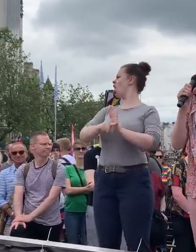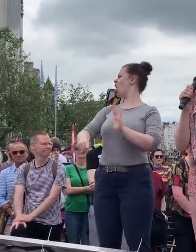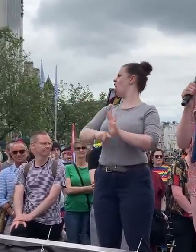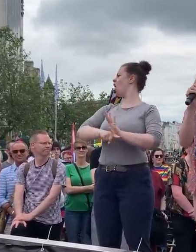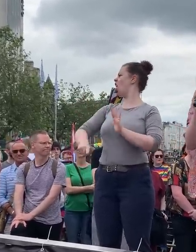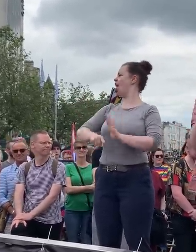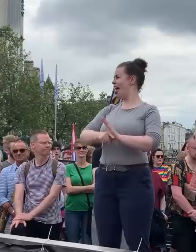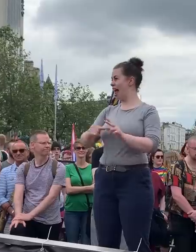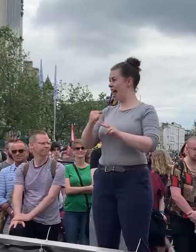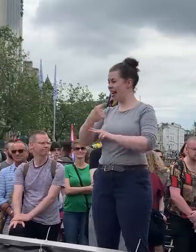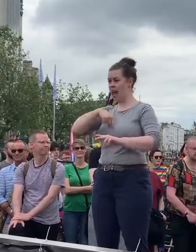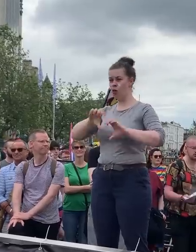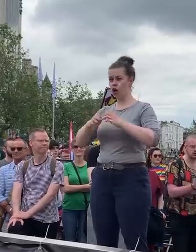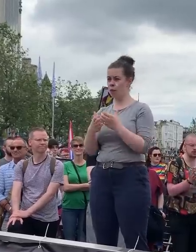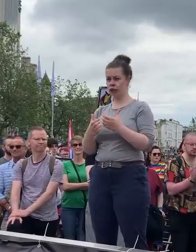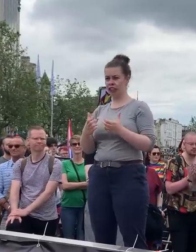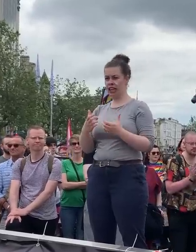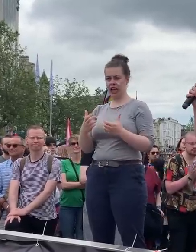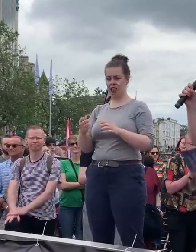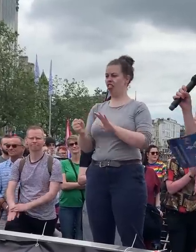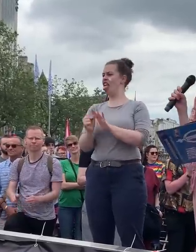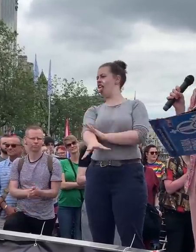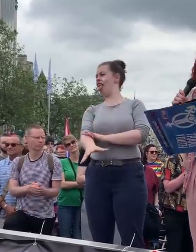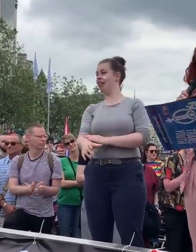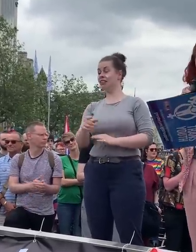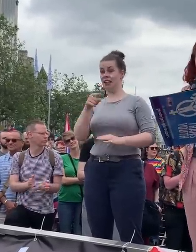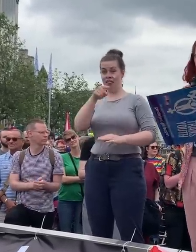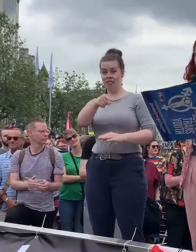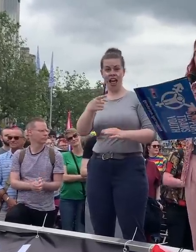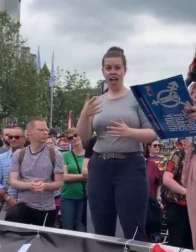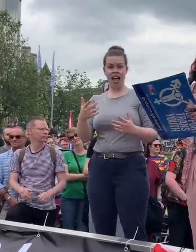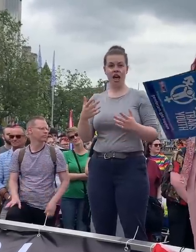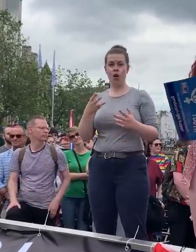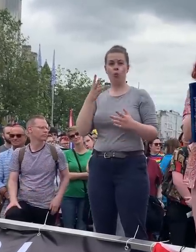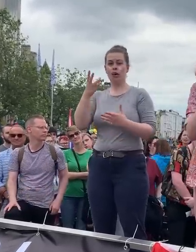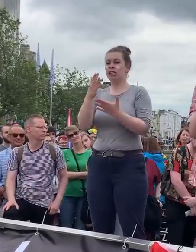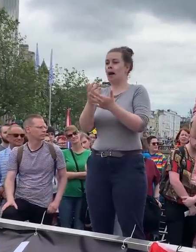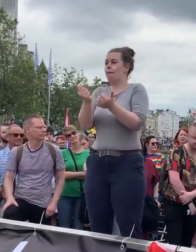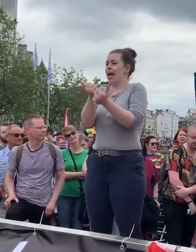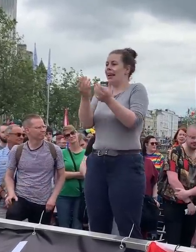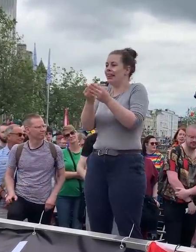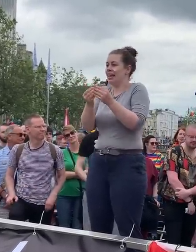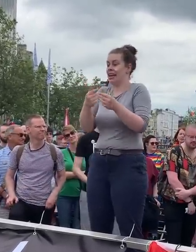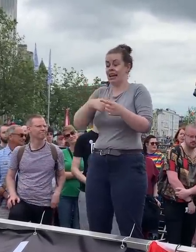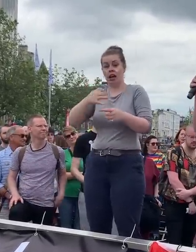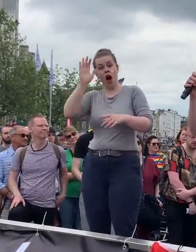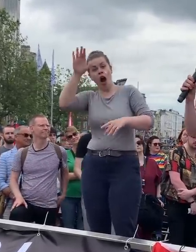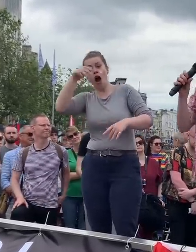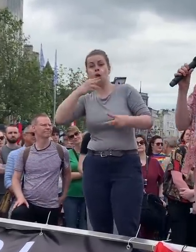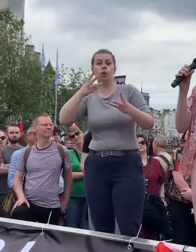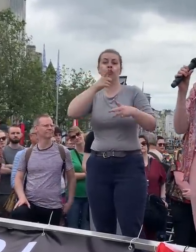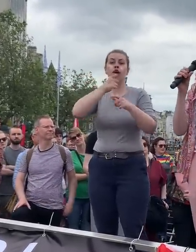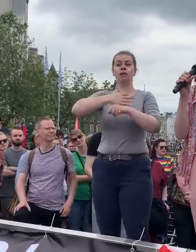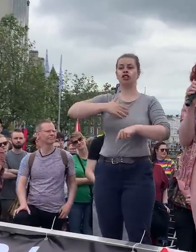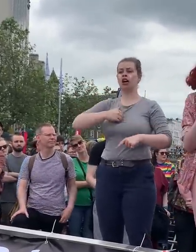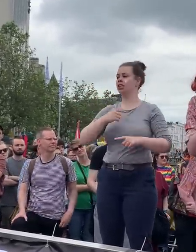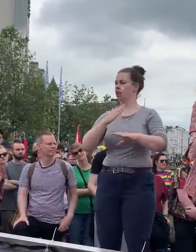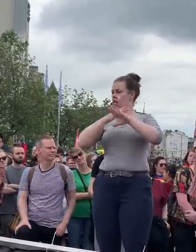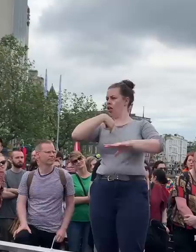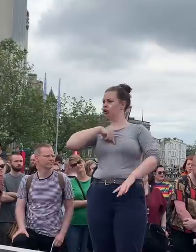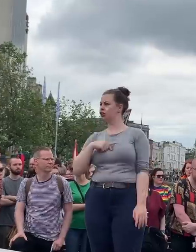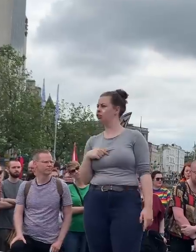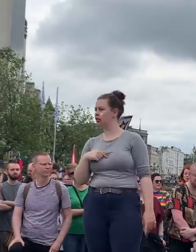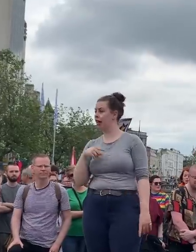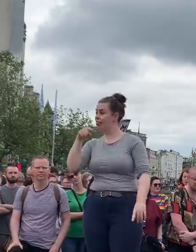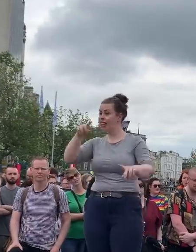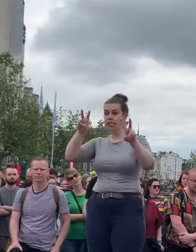the community under the bus. Their invitation to Graham Linehan to contribute to a discussion on trans people, a topic on which he